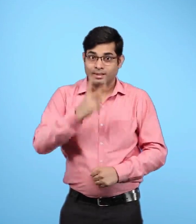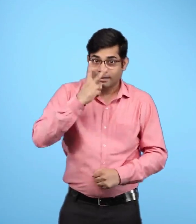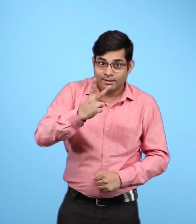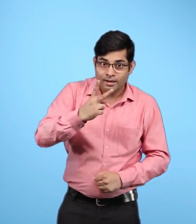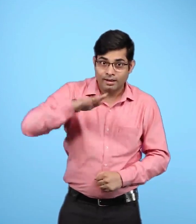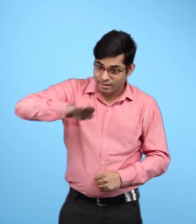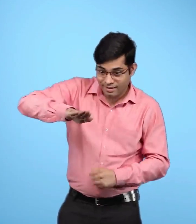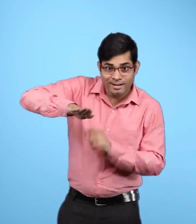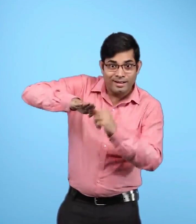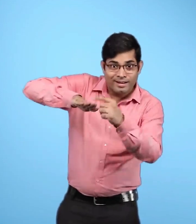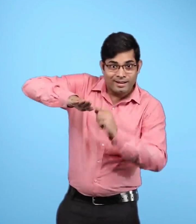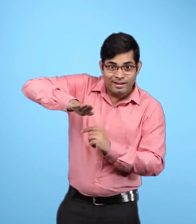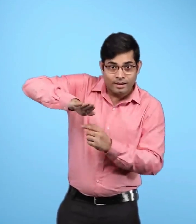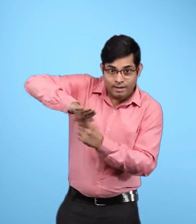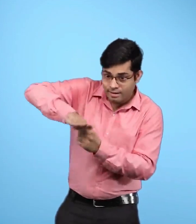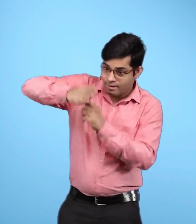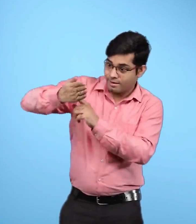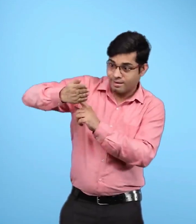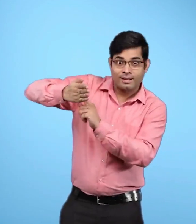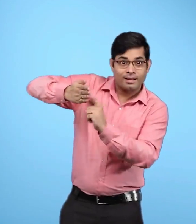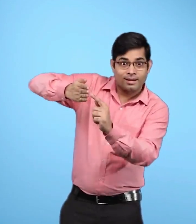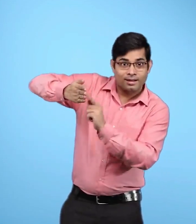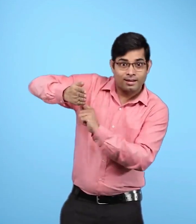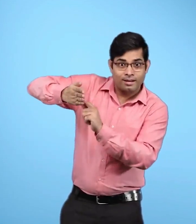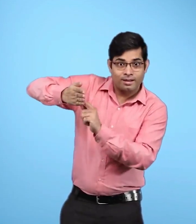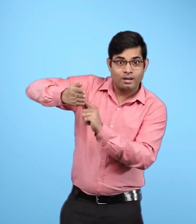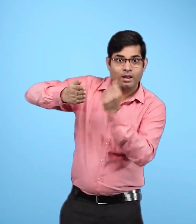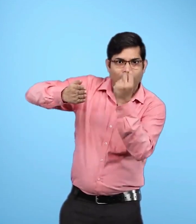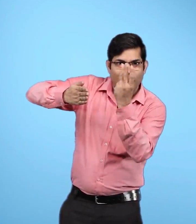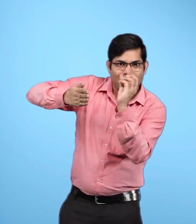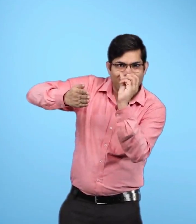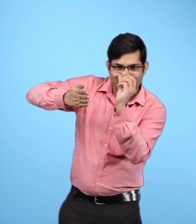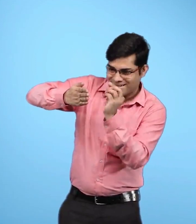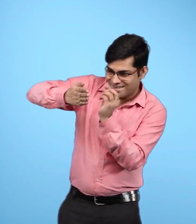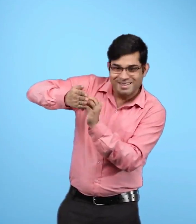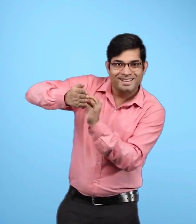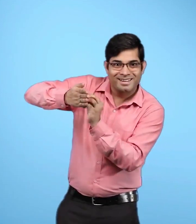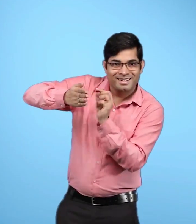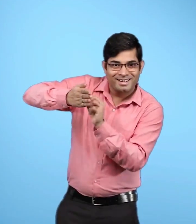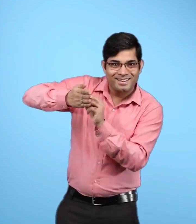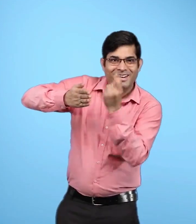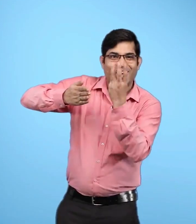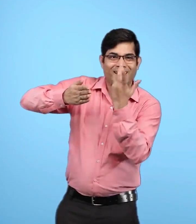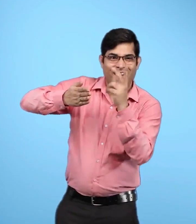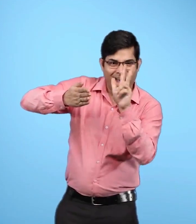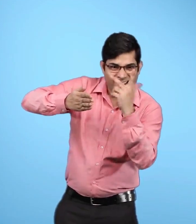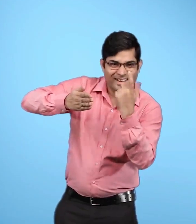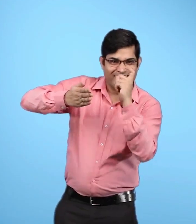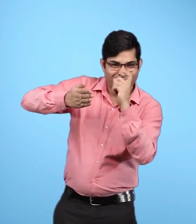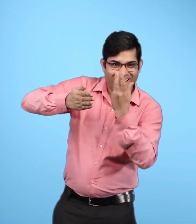Look at the sole of the shoes or chappals. If there is a number on the sole, it is your